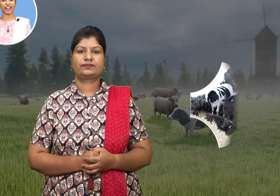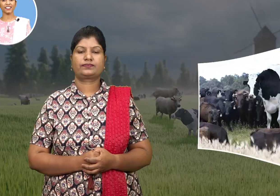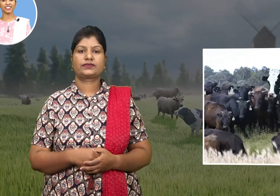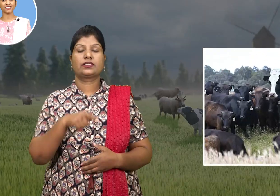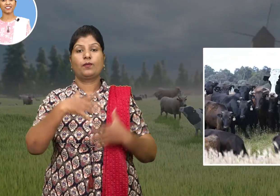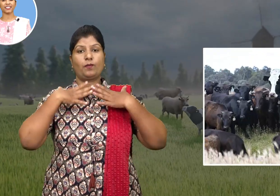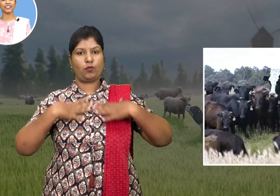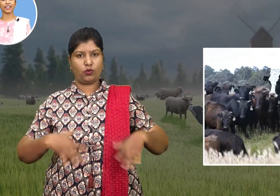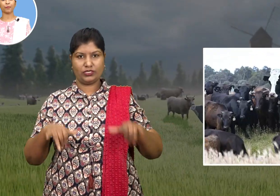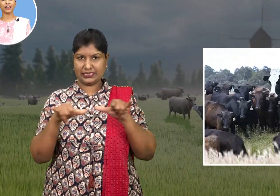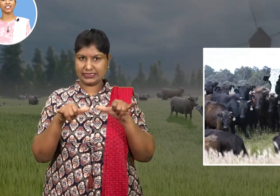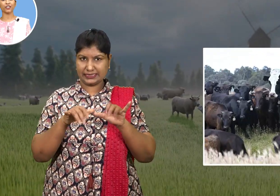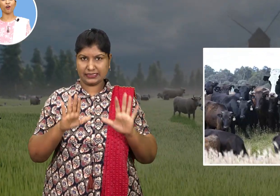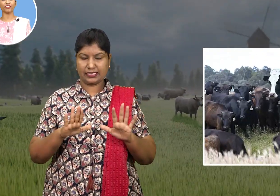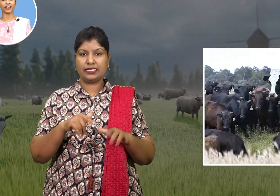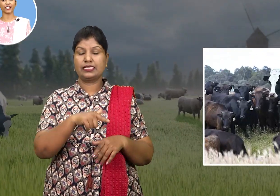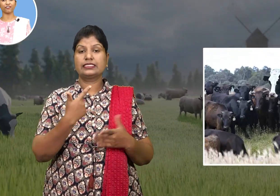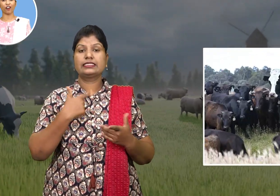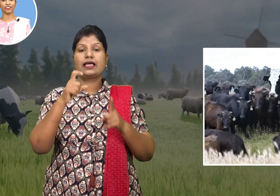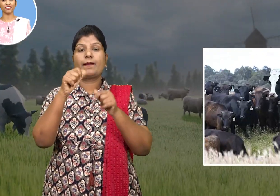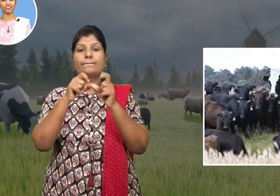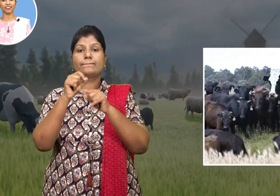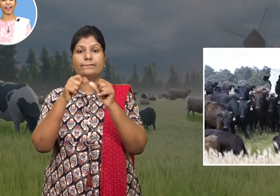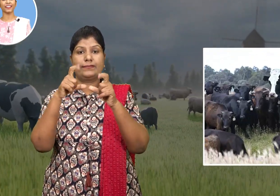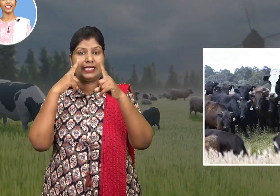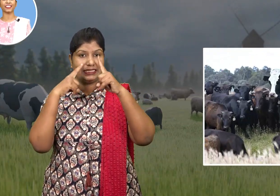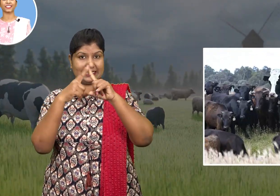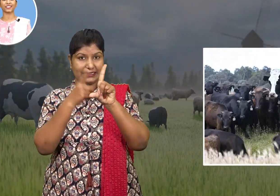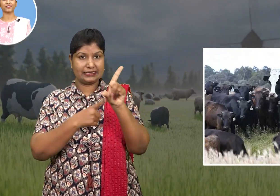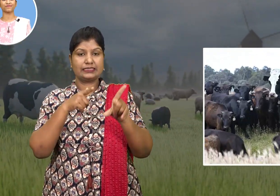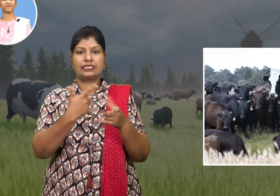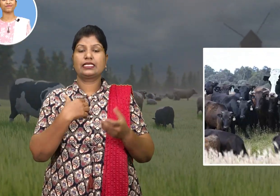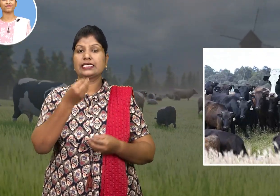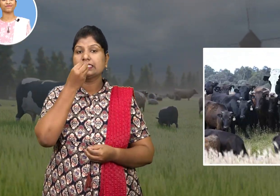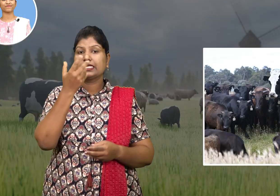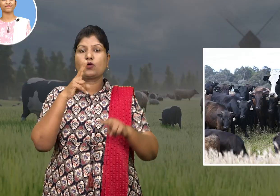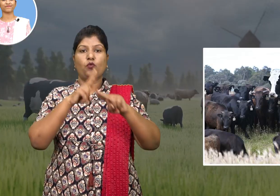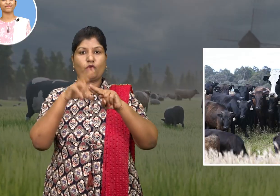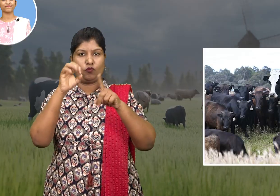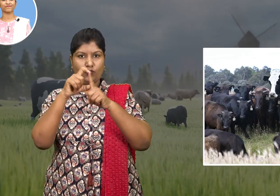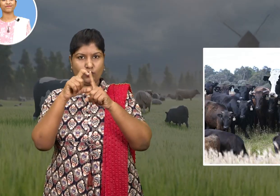Body size, the capacity of eating fodder and health.